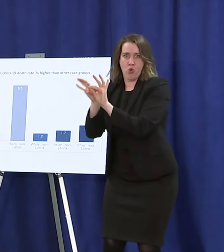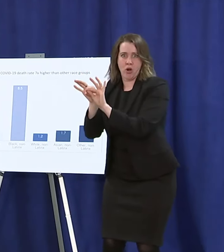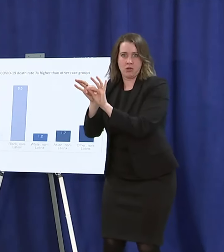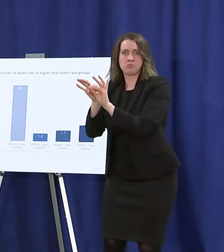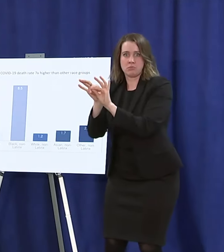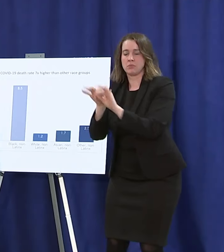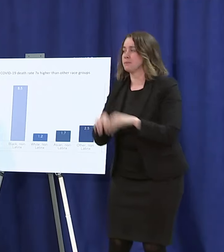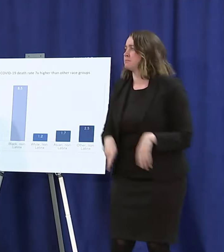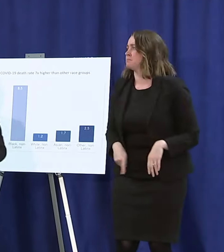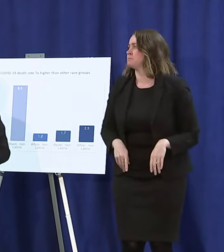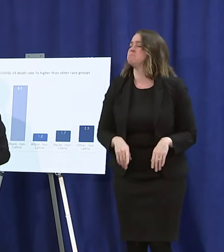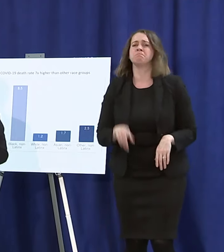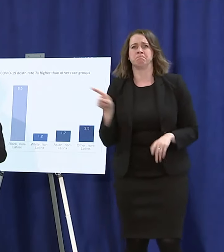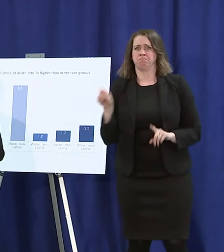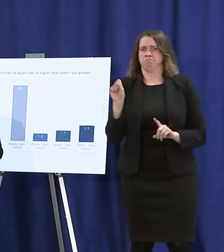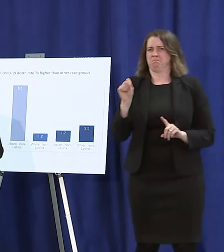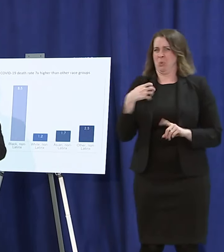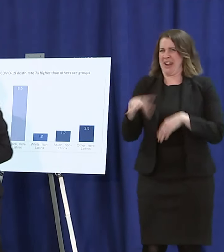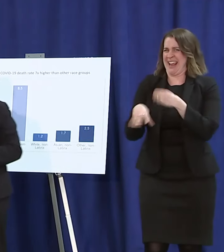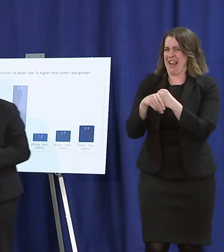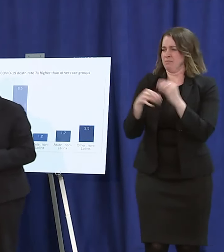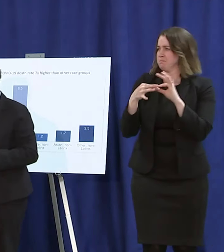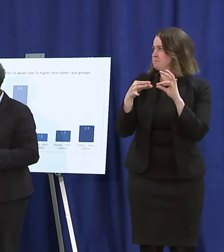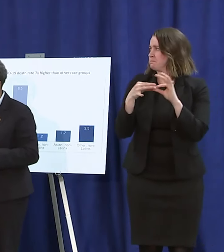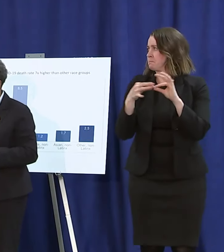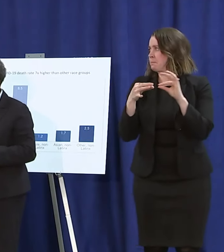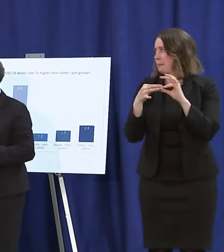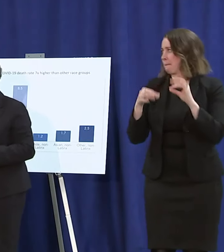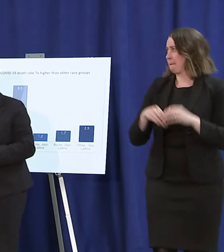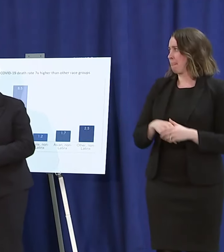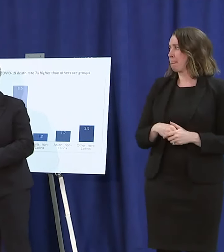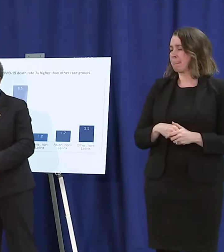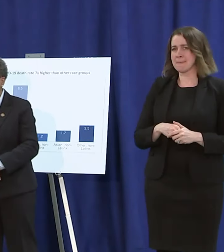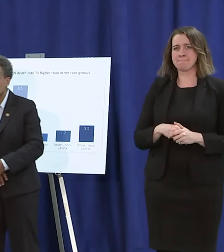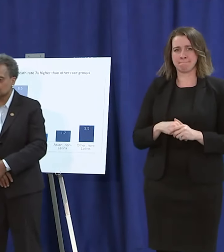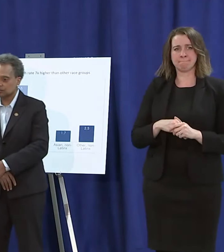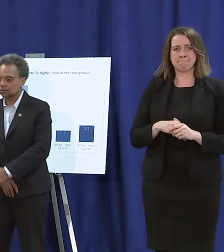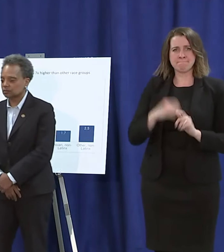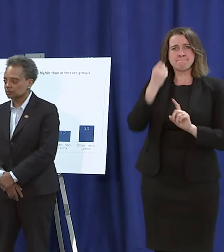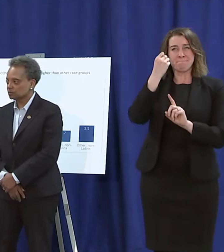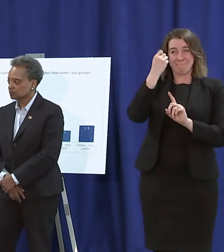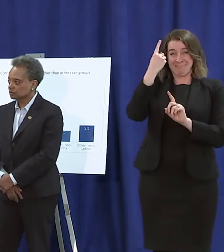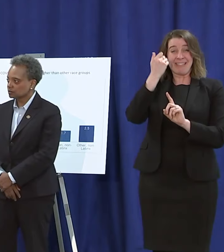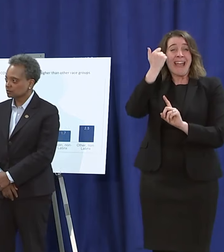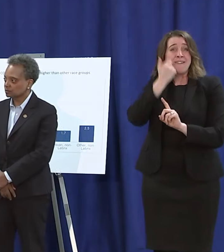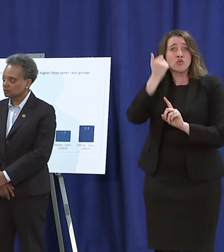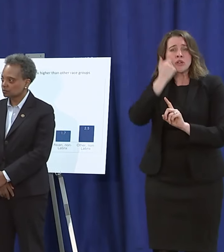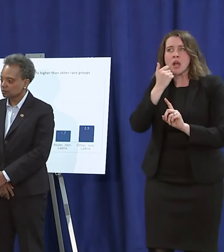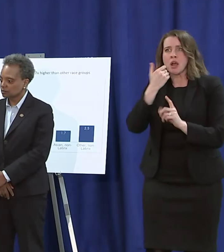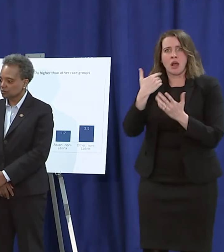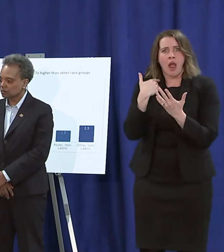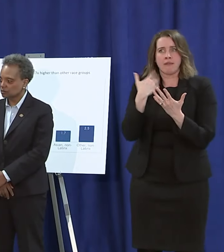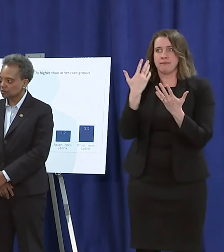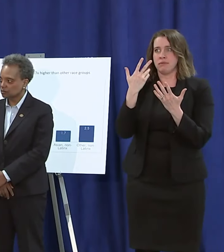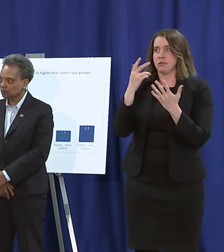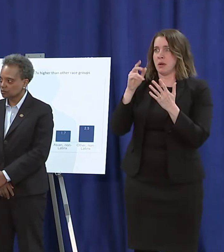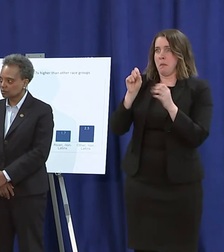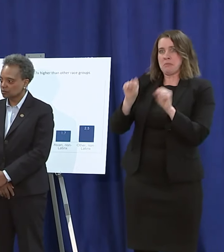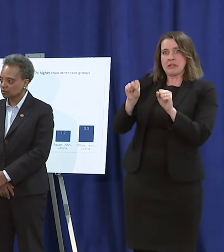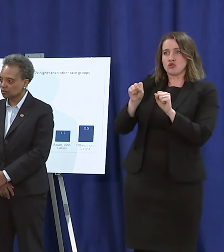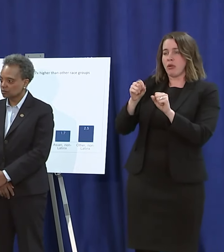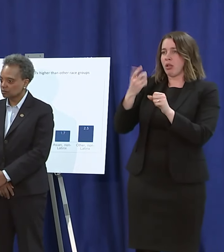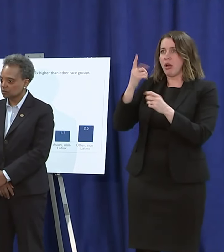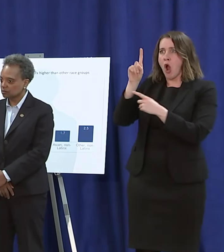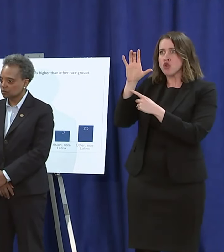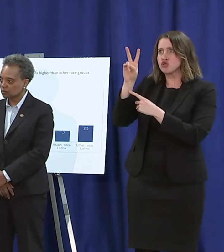more context, particularly where you're talking about, hundreds of cases coming in a day. We really are quite dependent on the